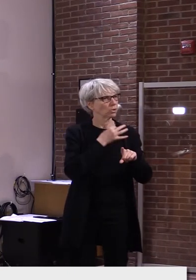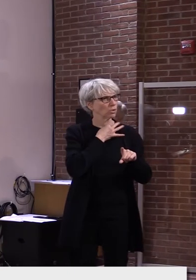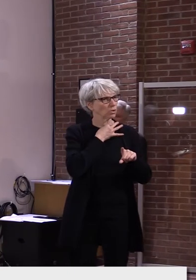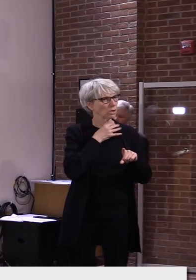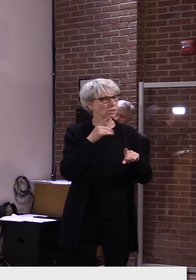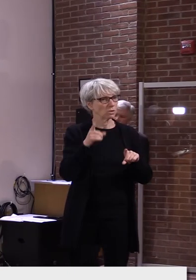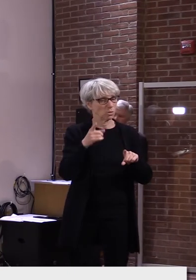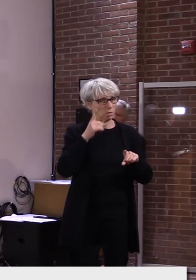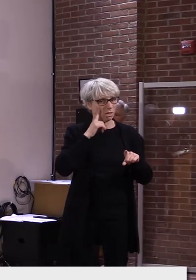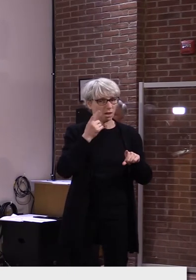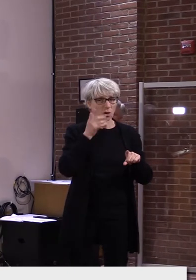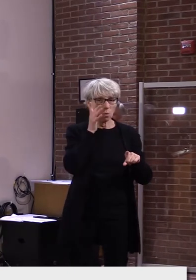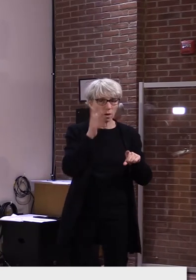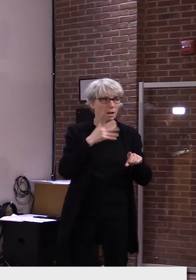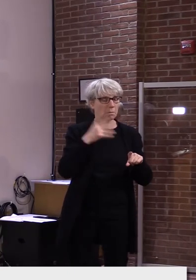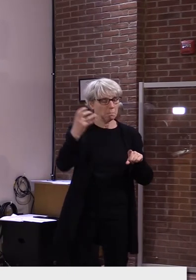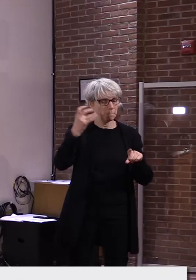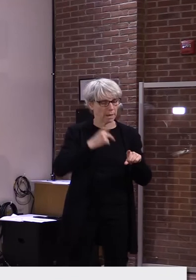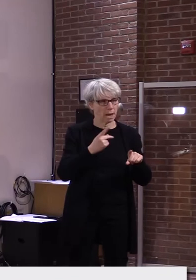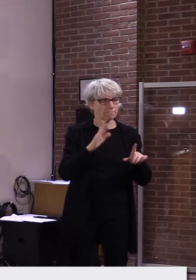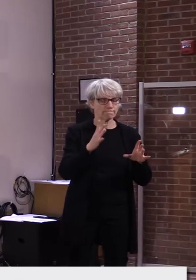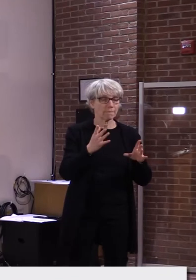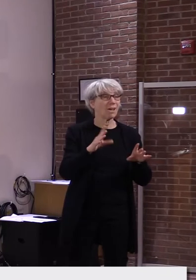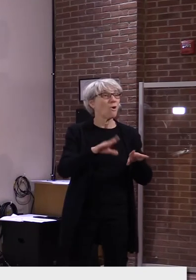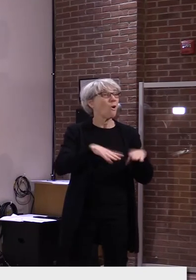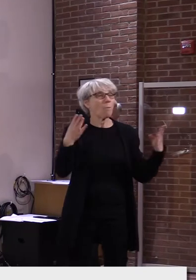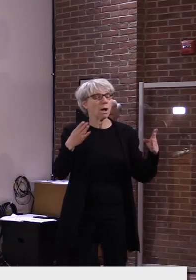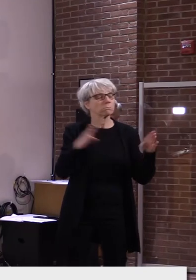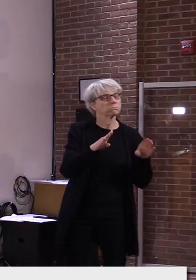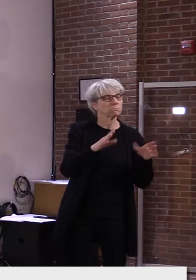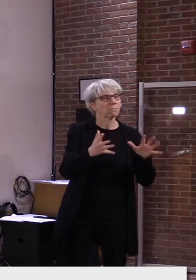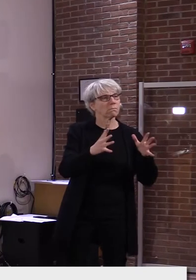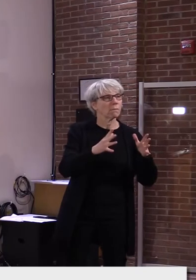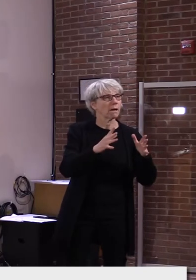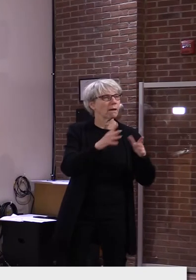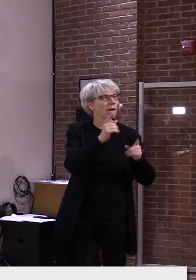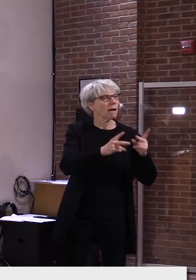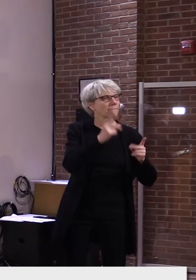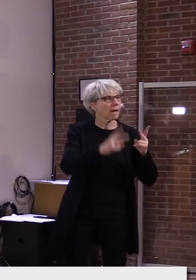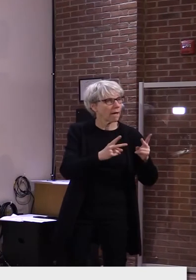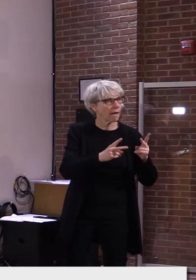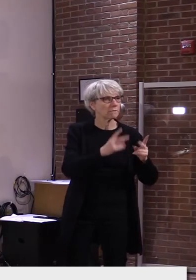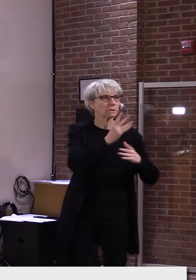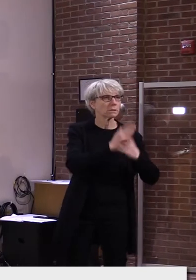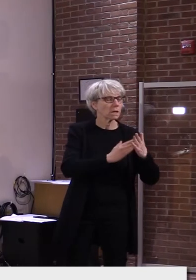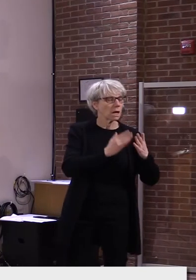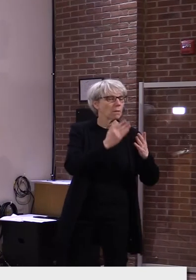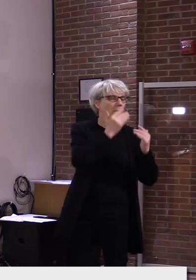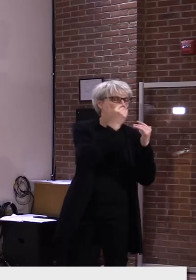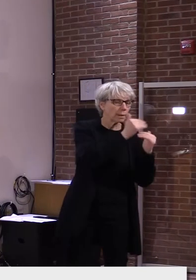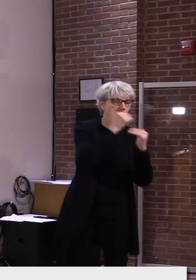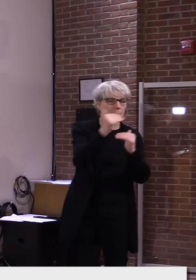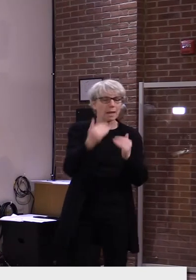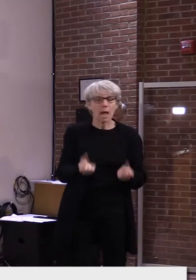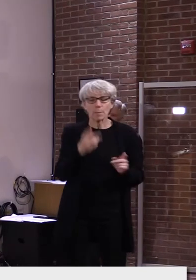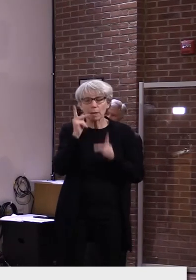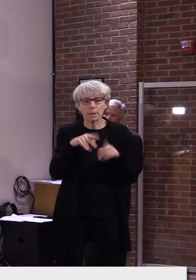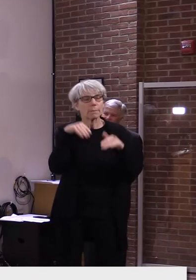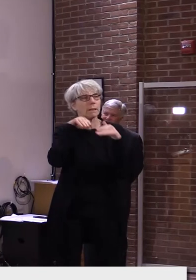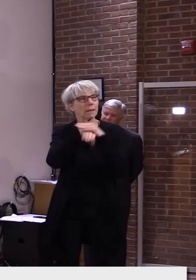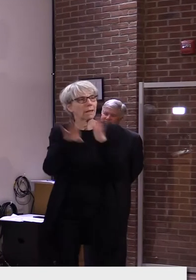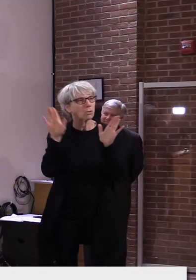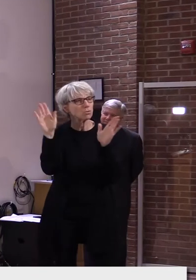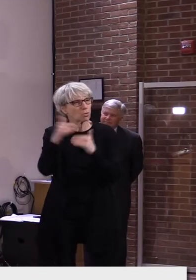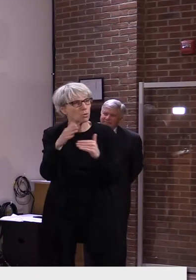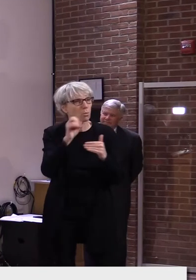face restrictions again, or could face restrictions again as we get into the fall? Is that something you're preparing for?